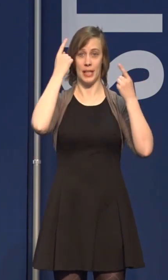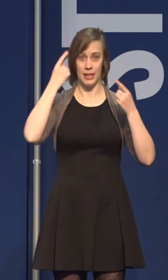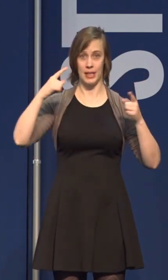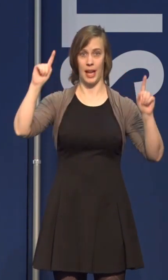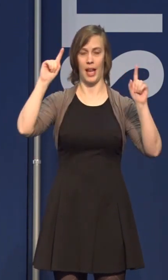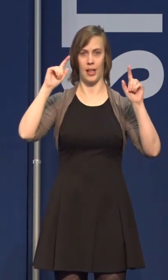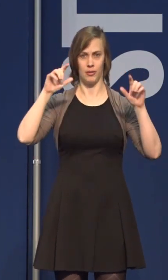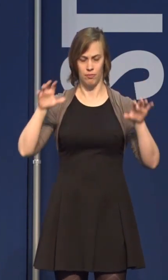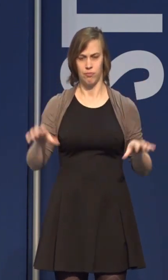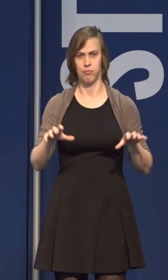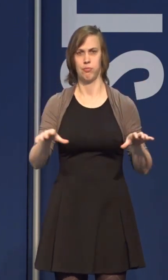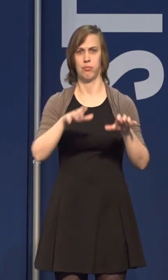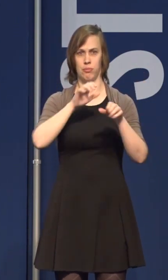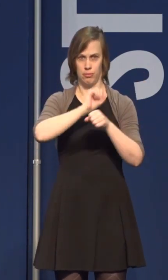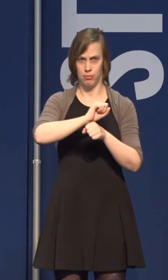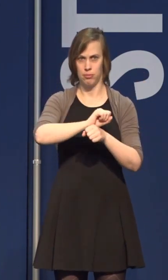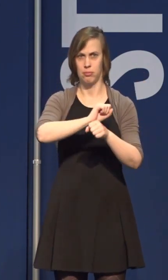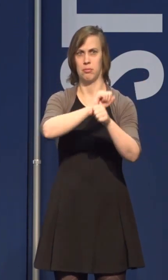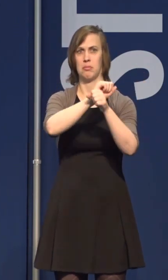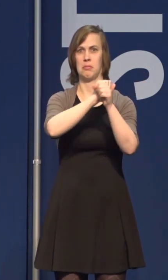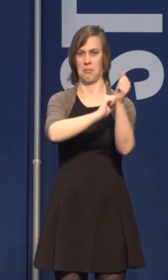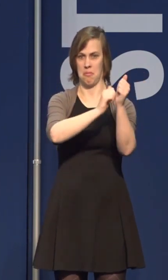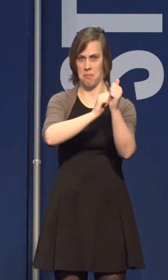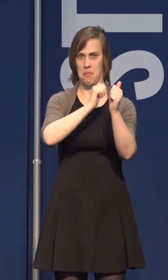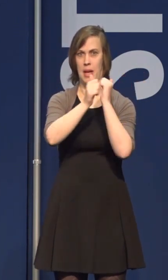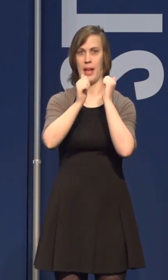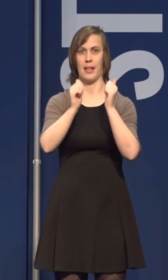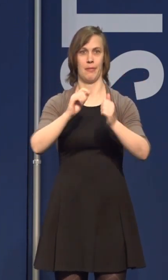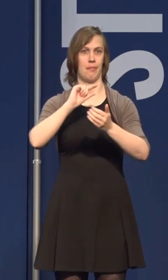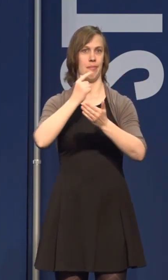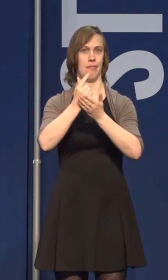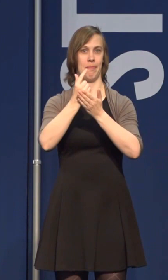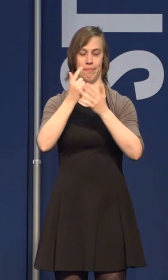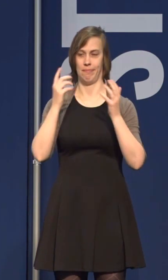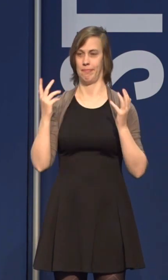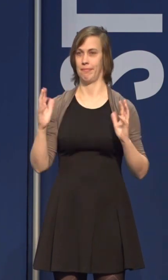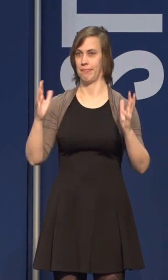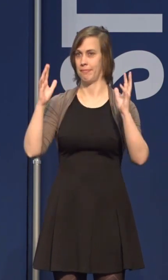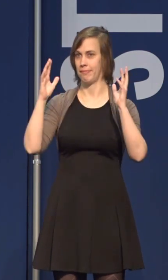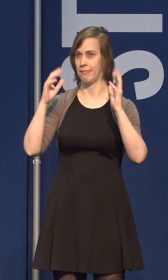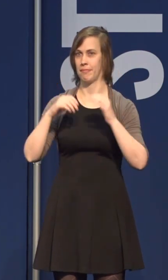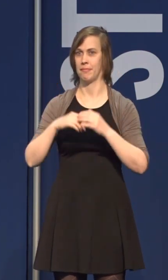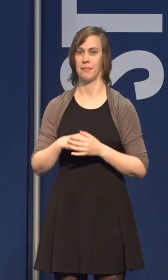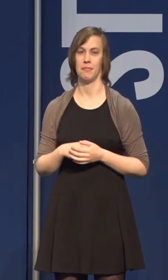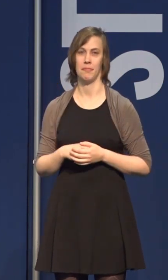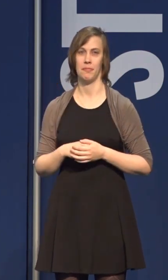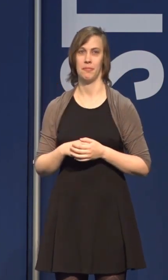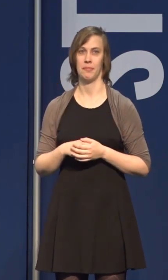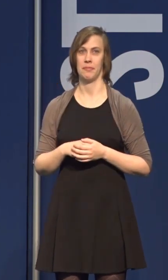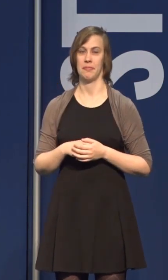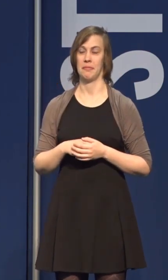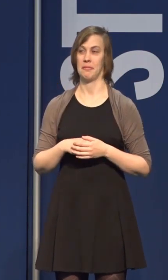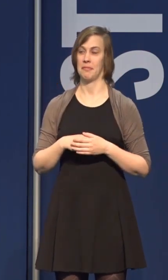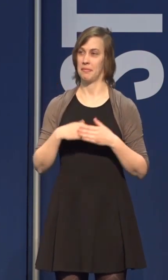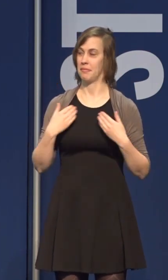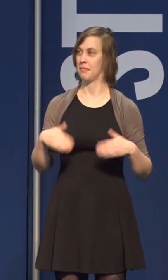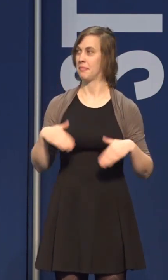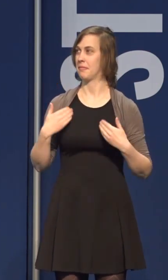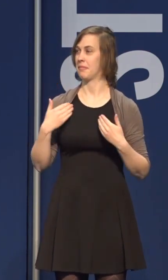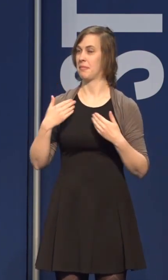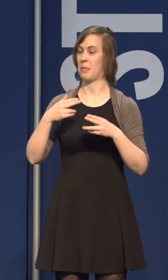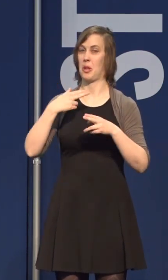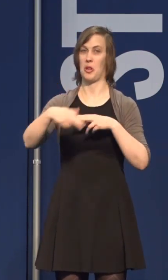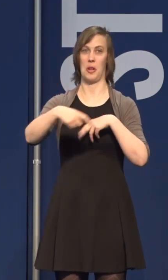program requirements in their various programs. It does not seem that long ago that they began their college